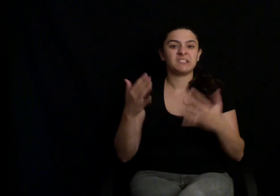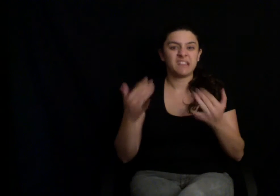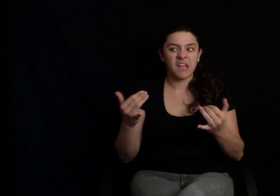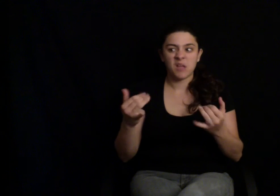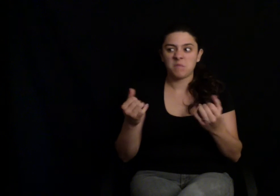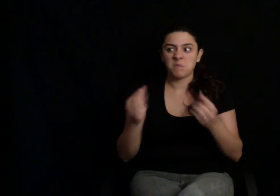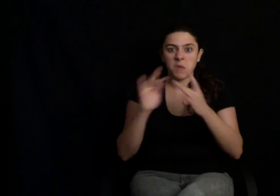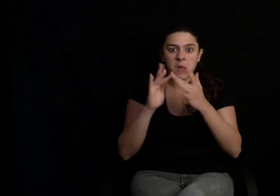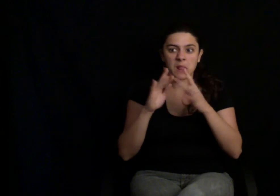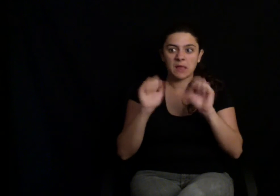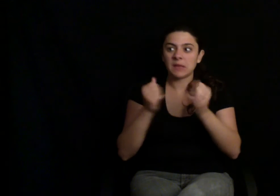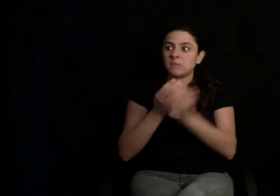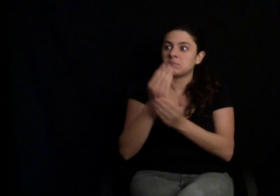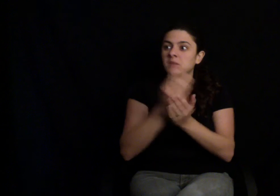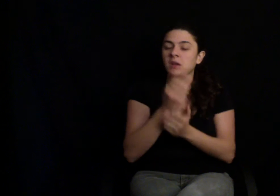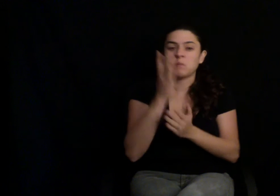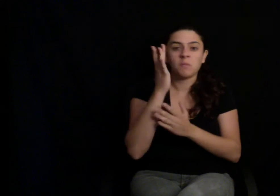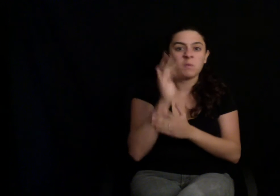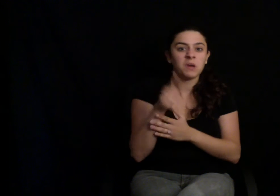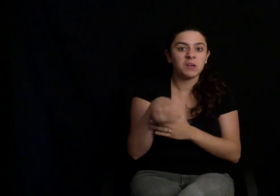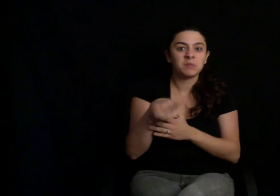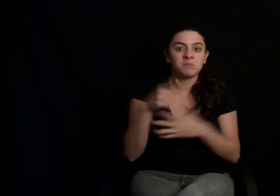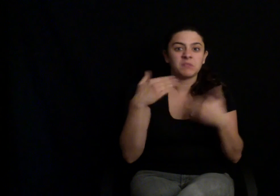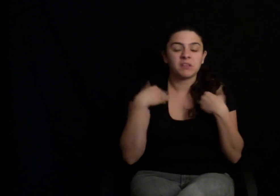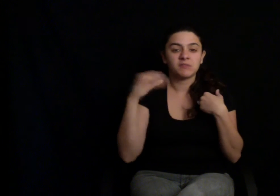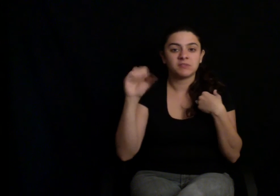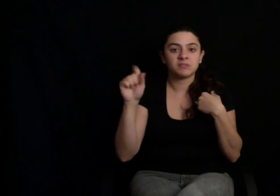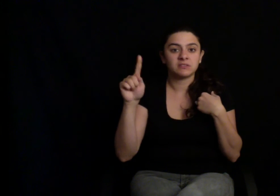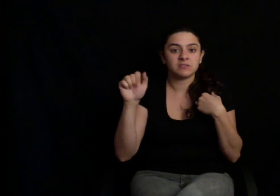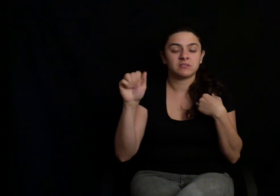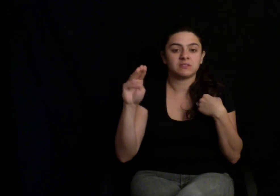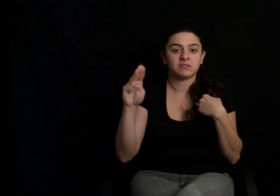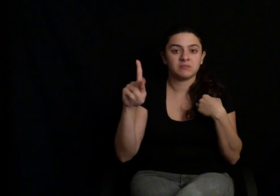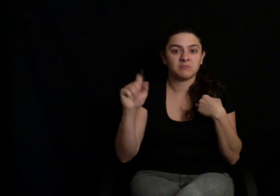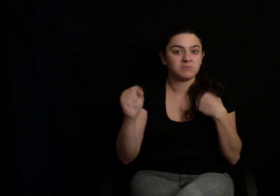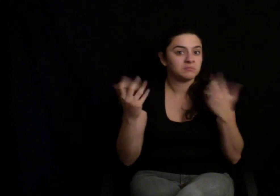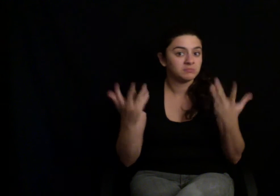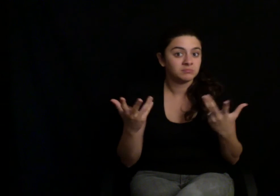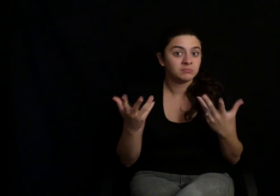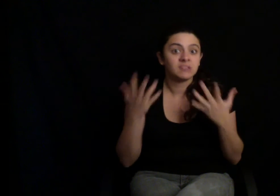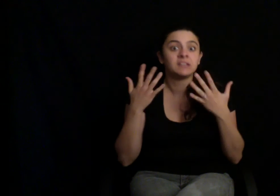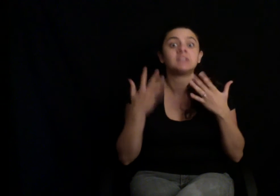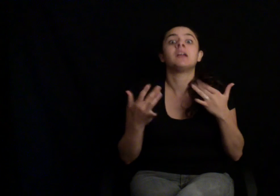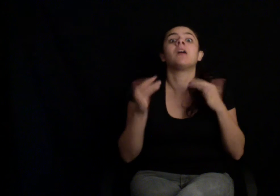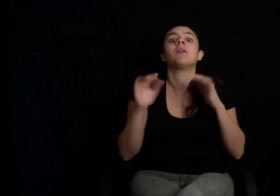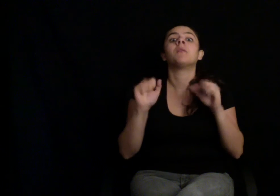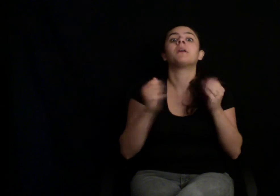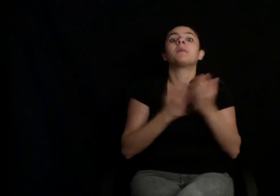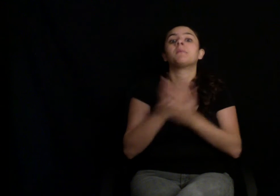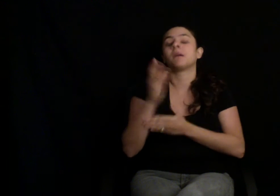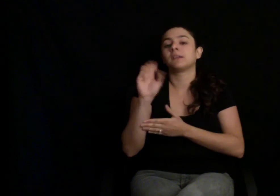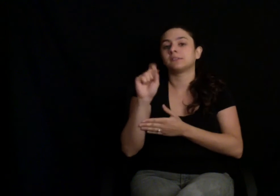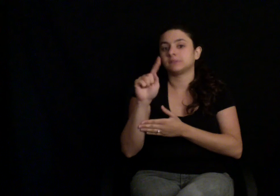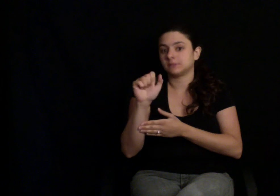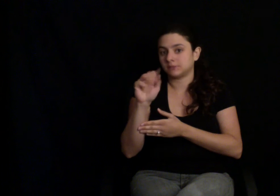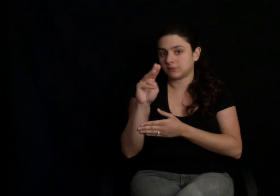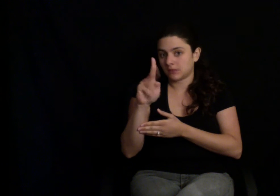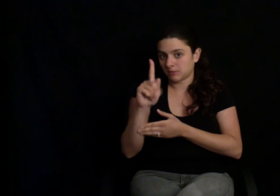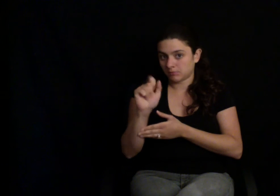limited hours, they're a hassle, and some really long lines. Luckily, now you can get your postage on demand. Anything you can do at the post office,